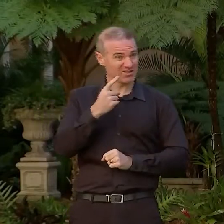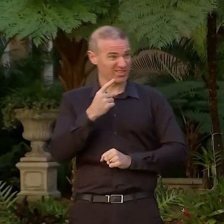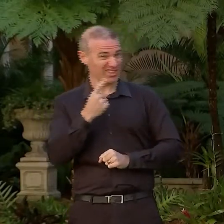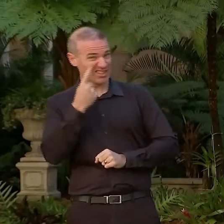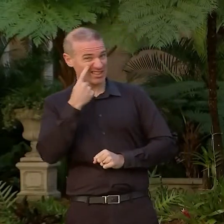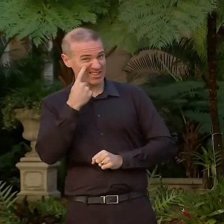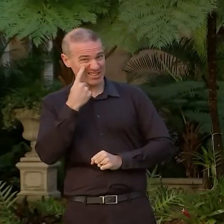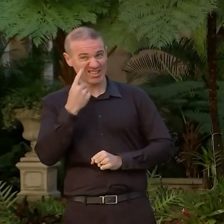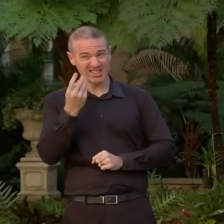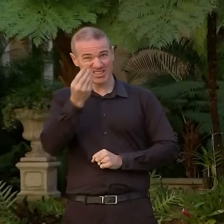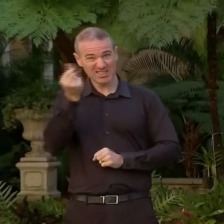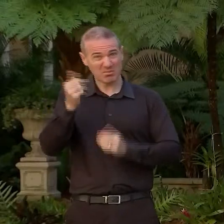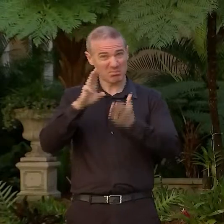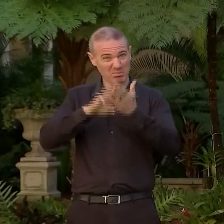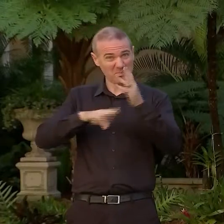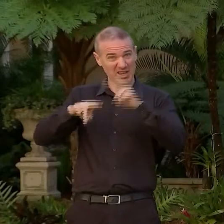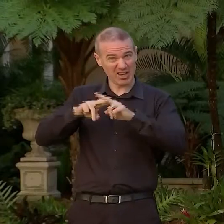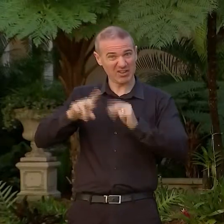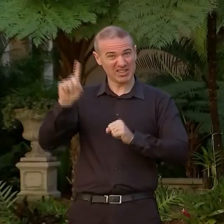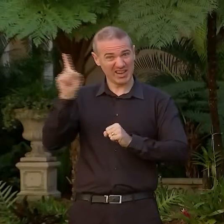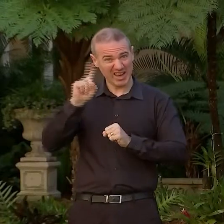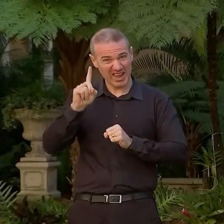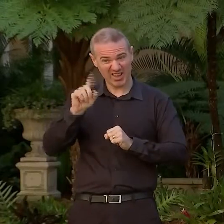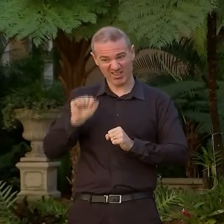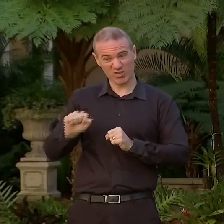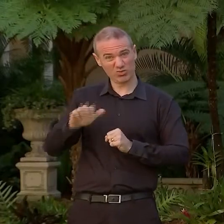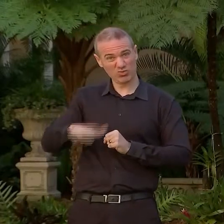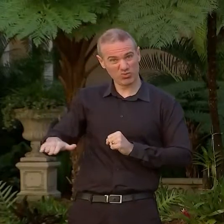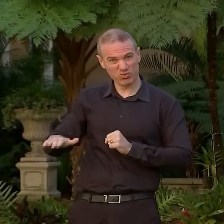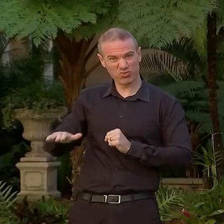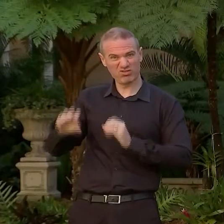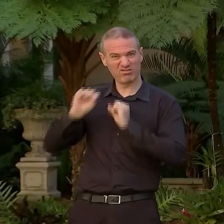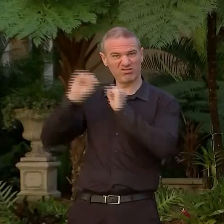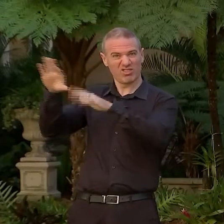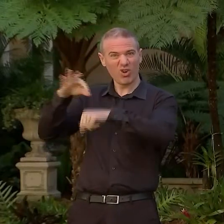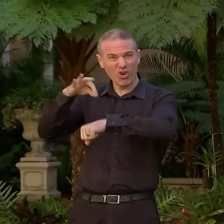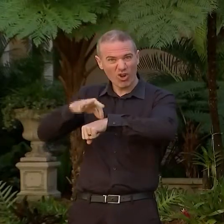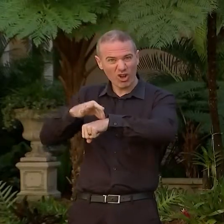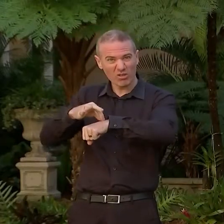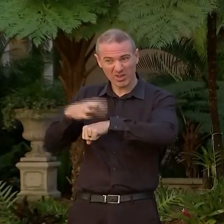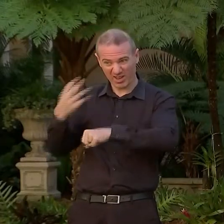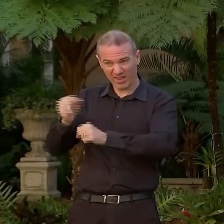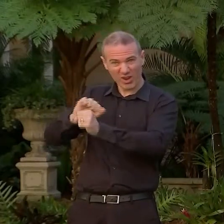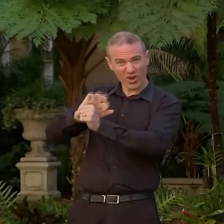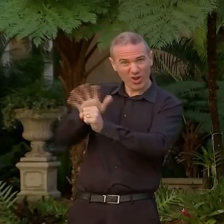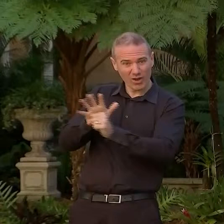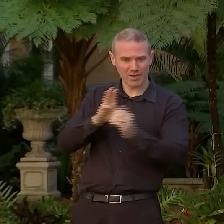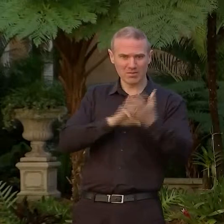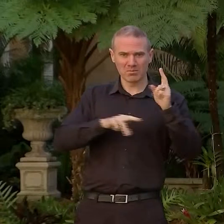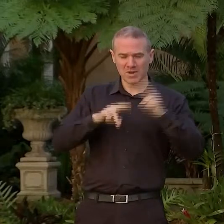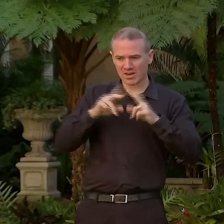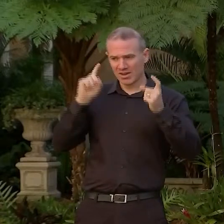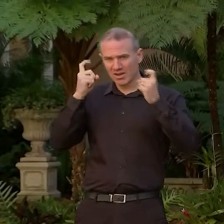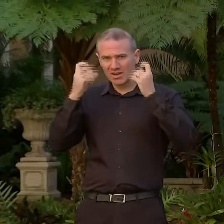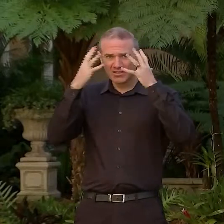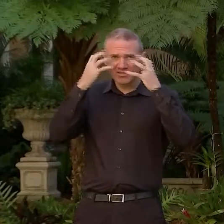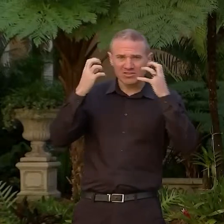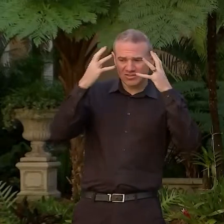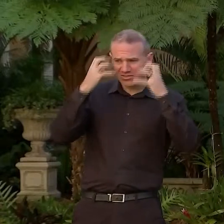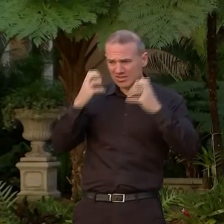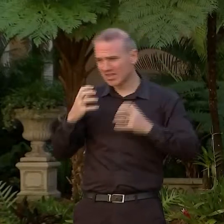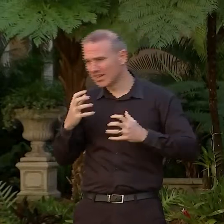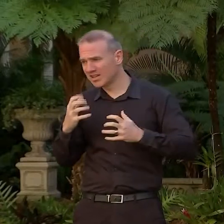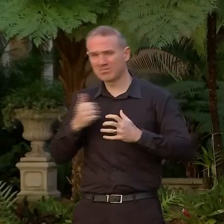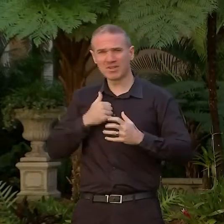of parents caring for their children in hospital with COVID-19, it brings home just what it is we're trying